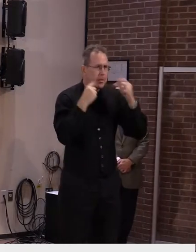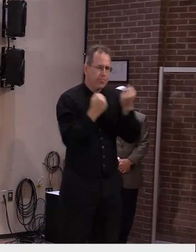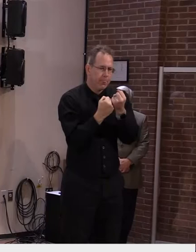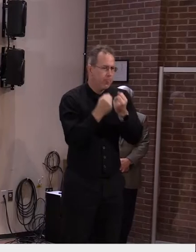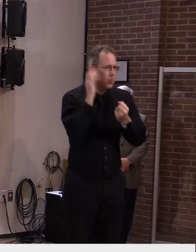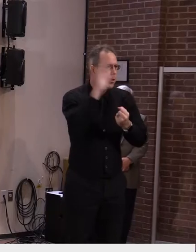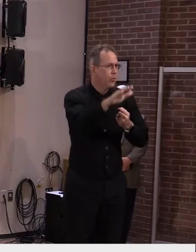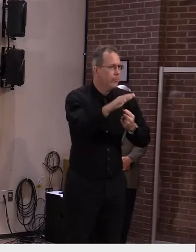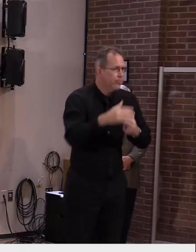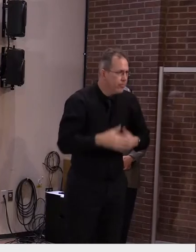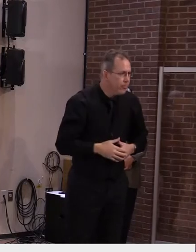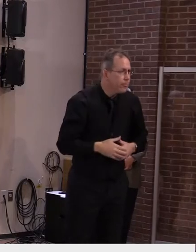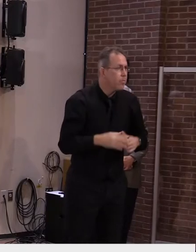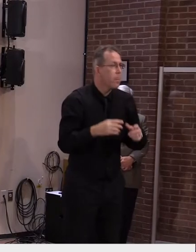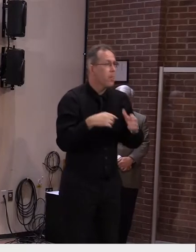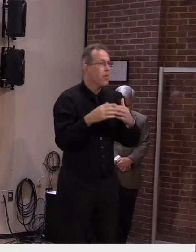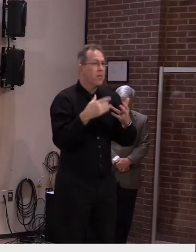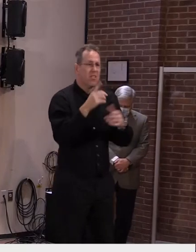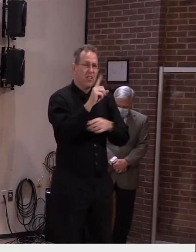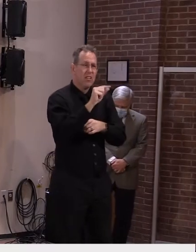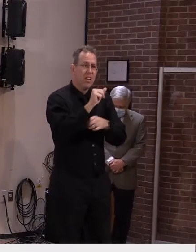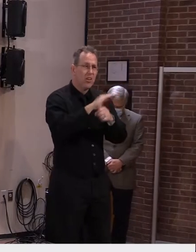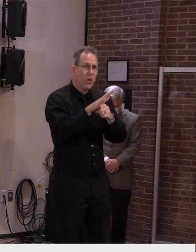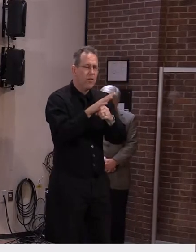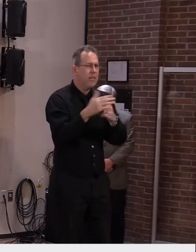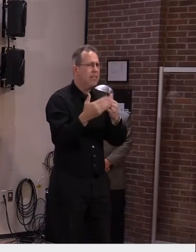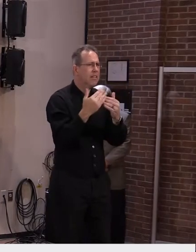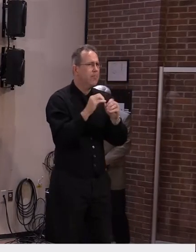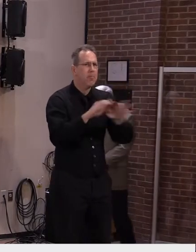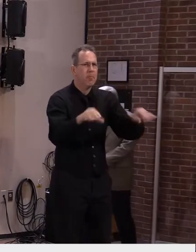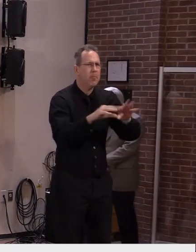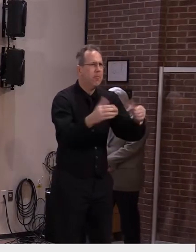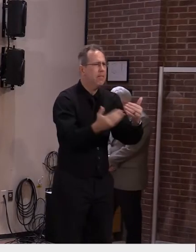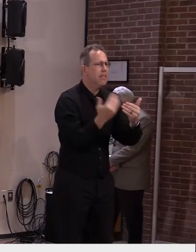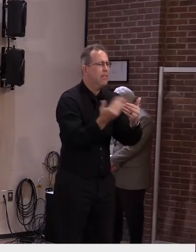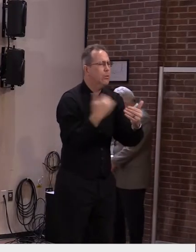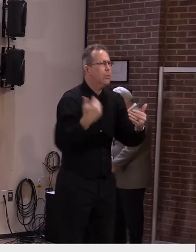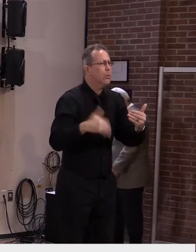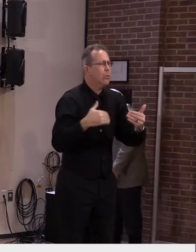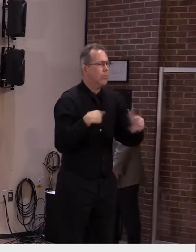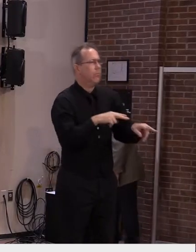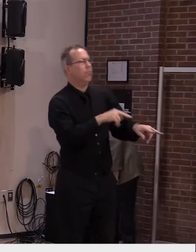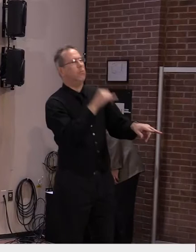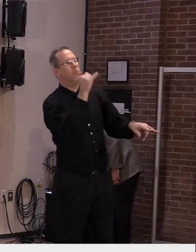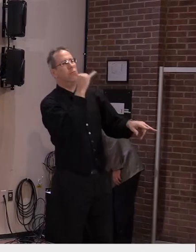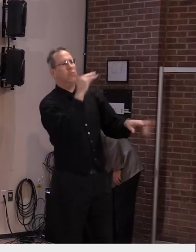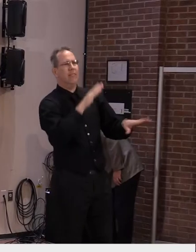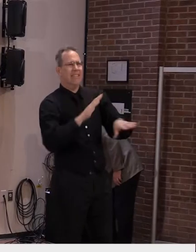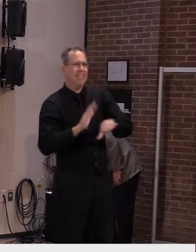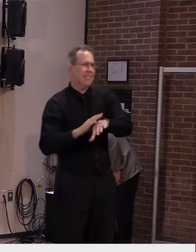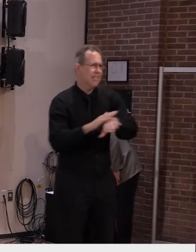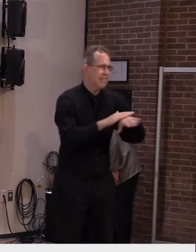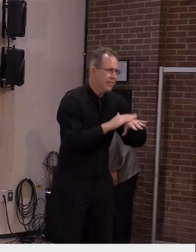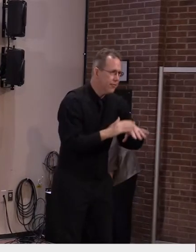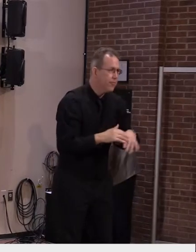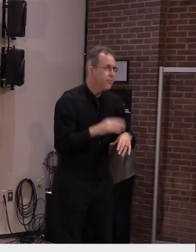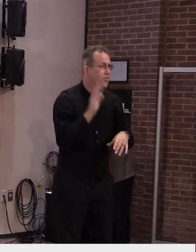virus community transmission. So I would just want people to think even more expansively about where they should wear the